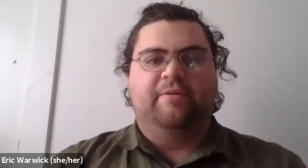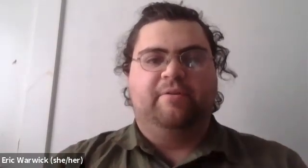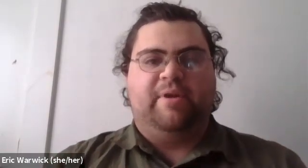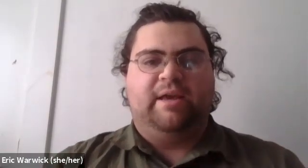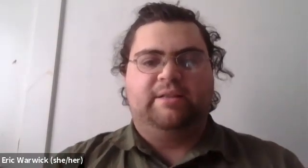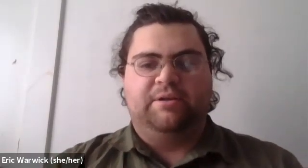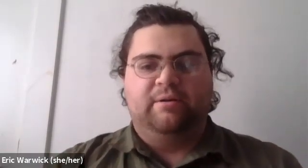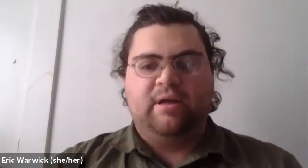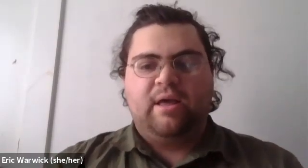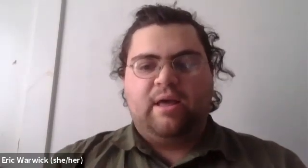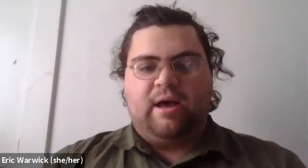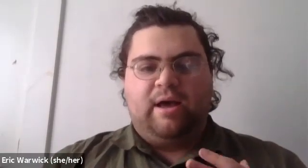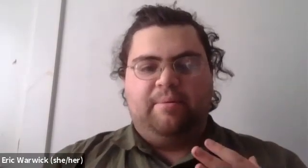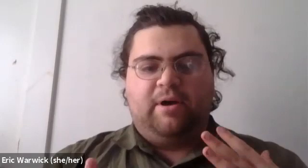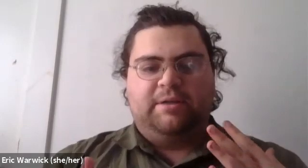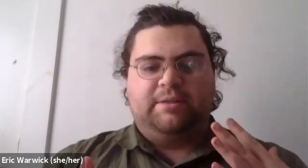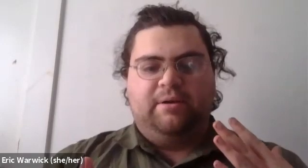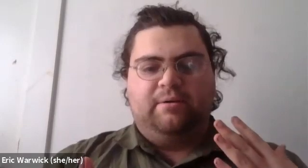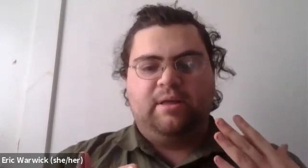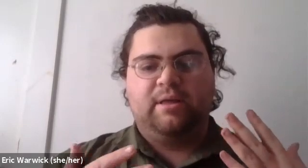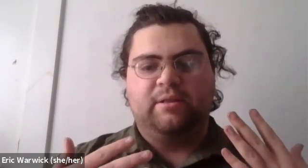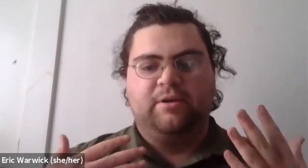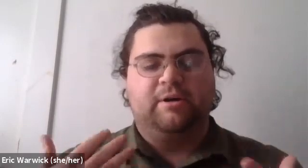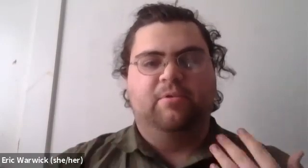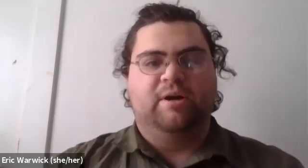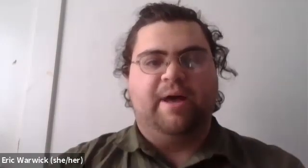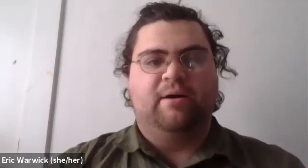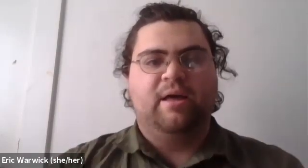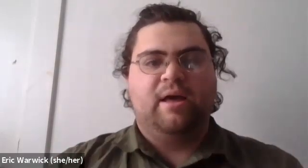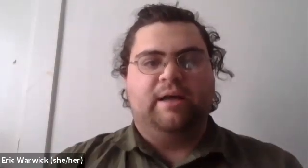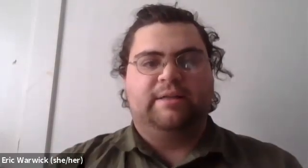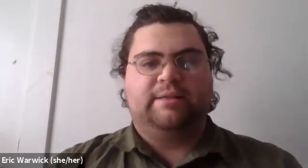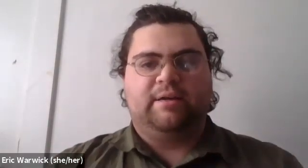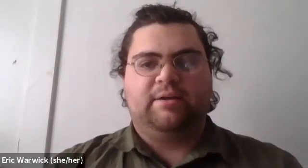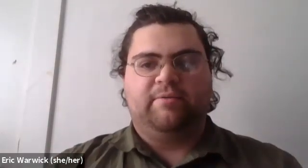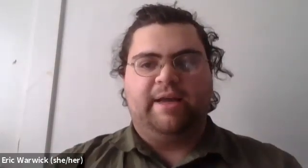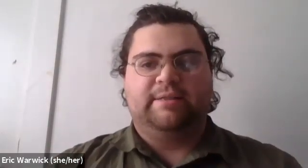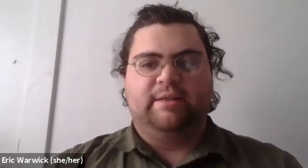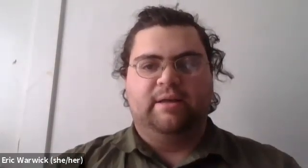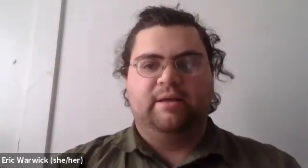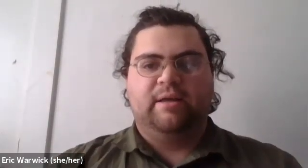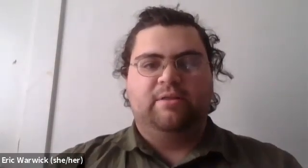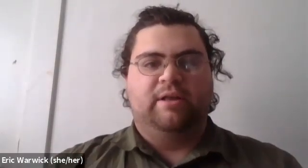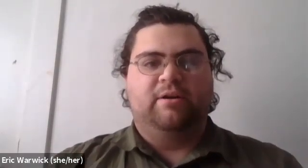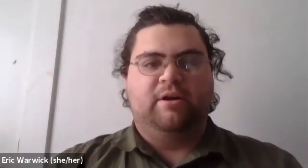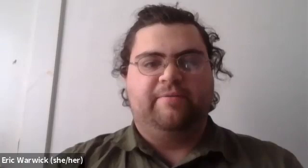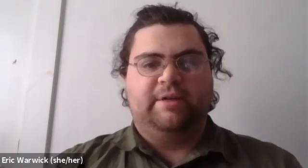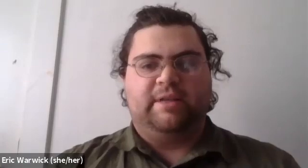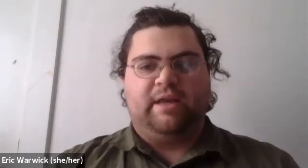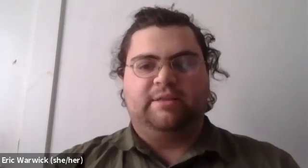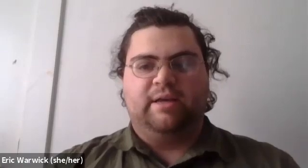really helpful for me to also learn more about autistic rights